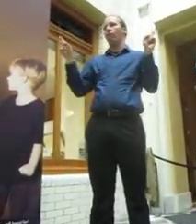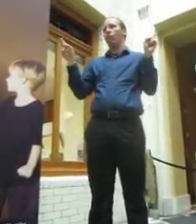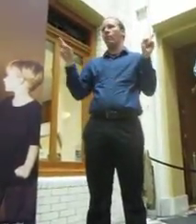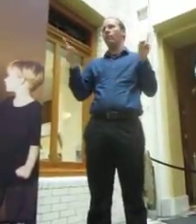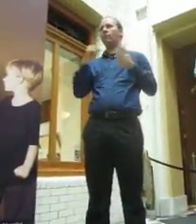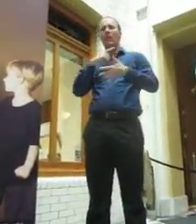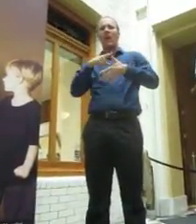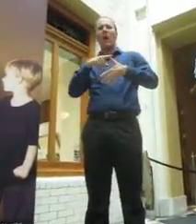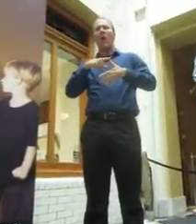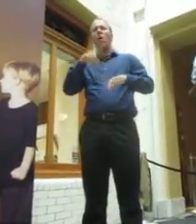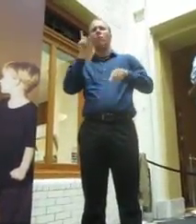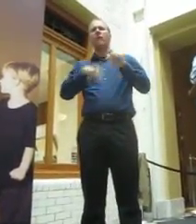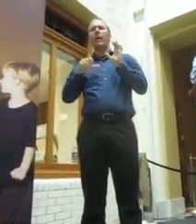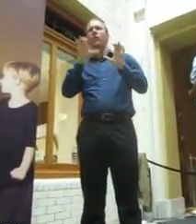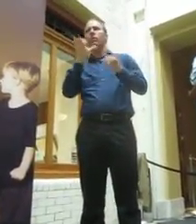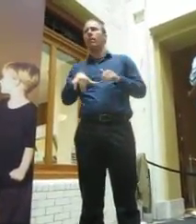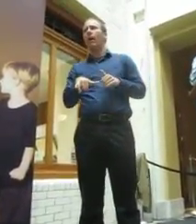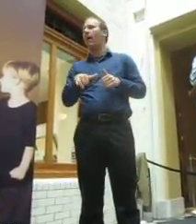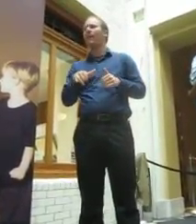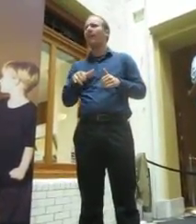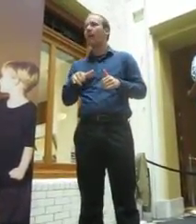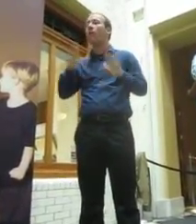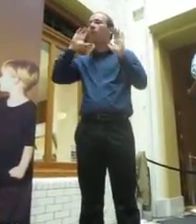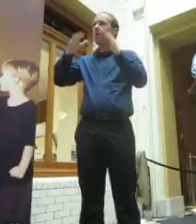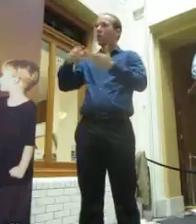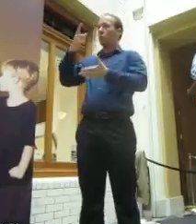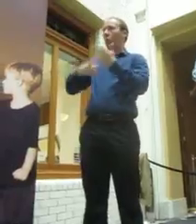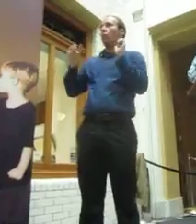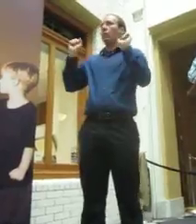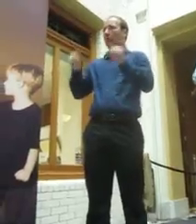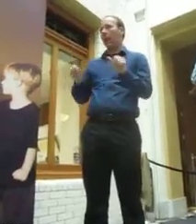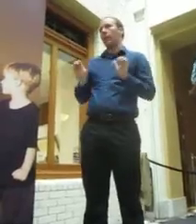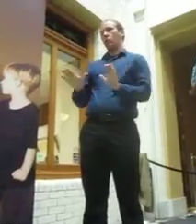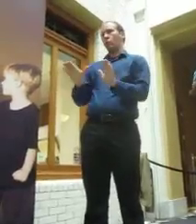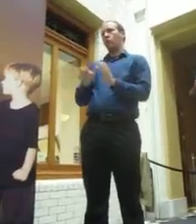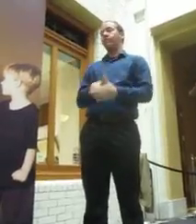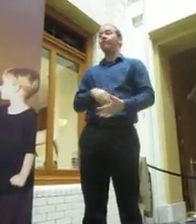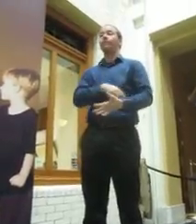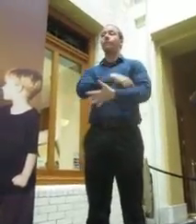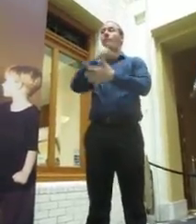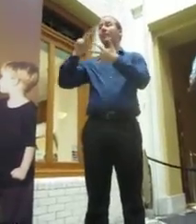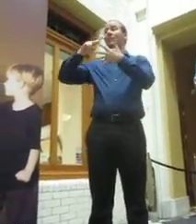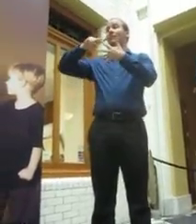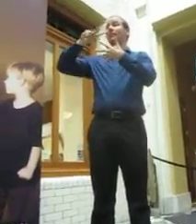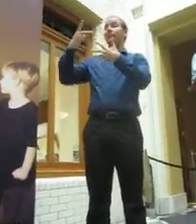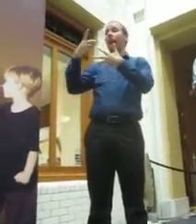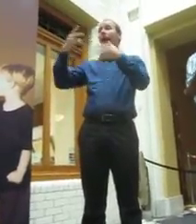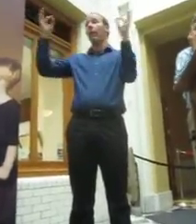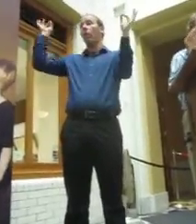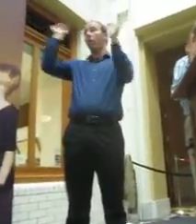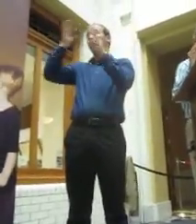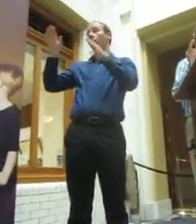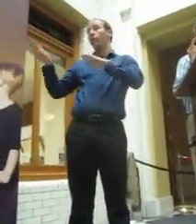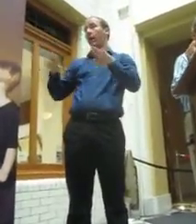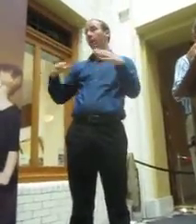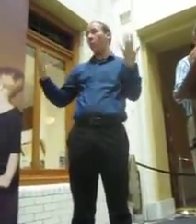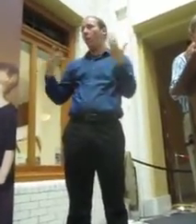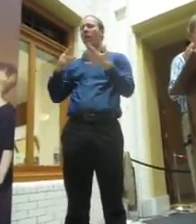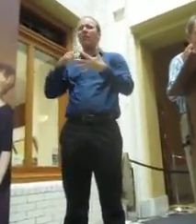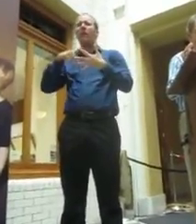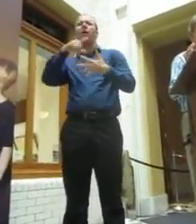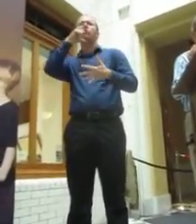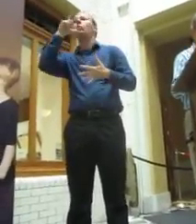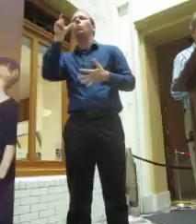done. Focus instead on what can be done. Clueless behavior number 2, it need not be